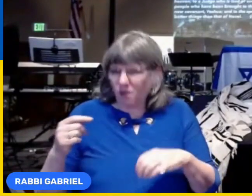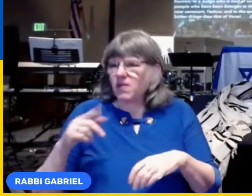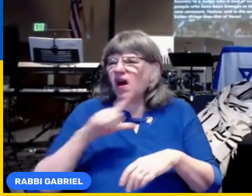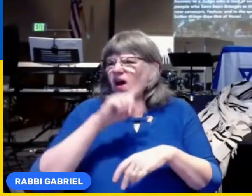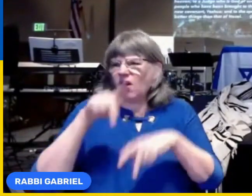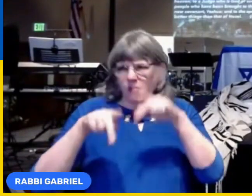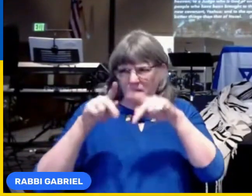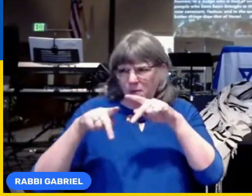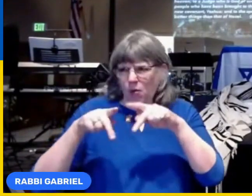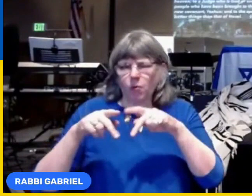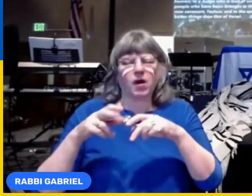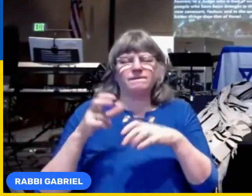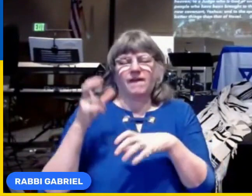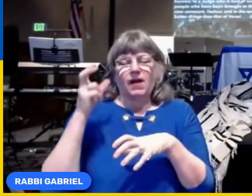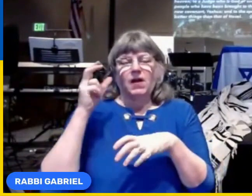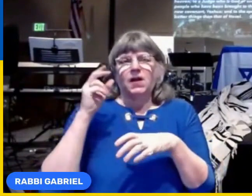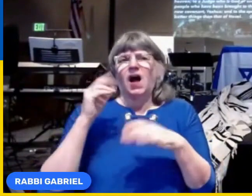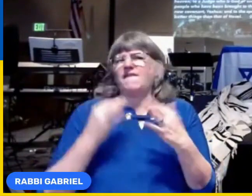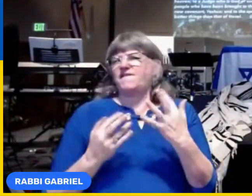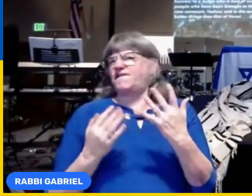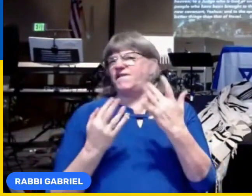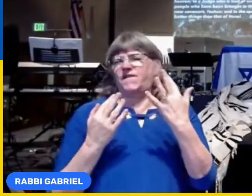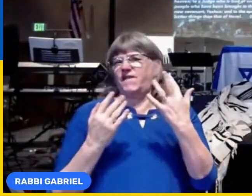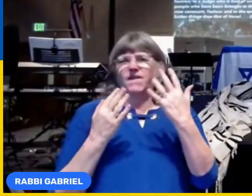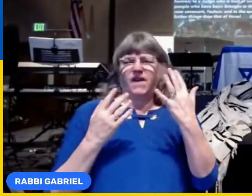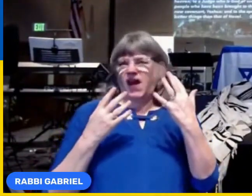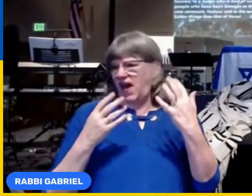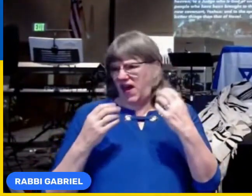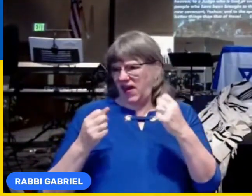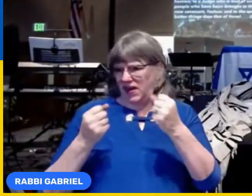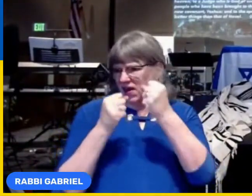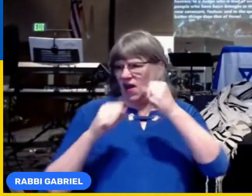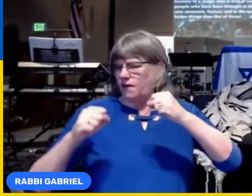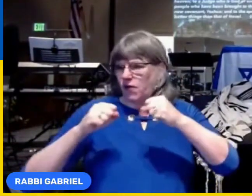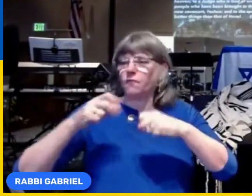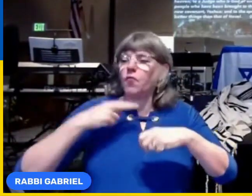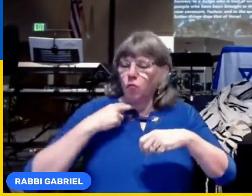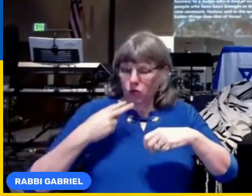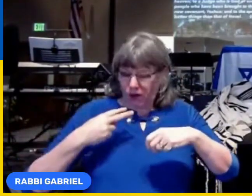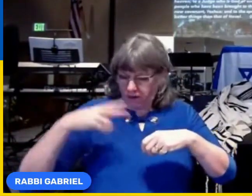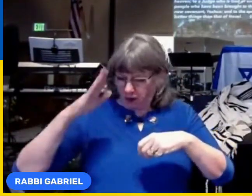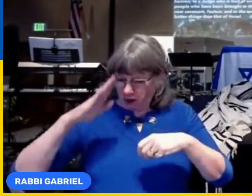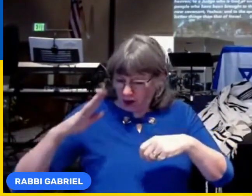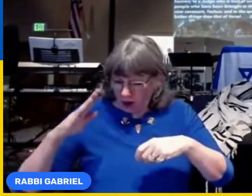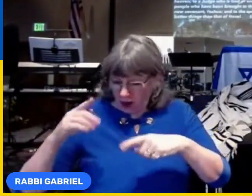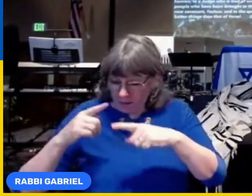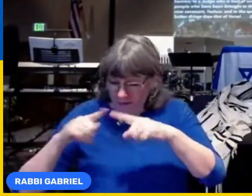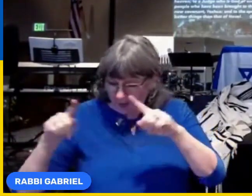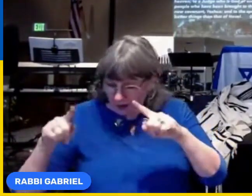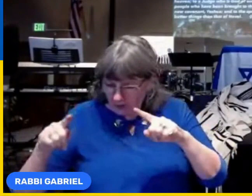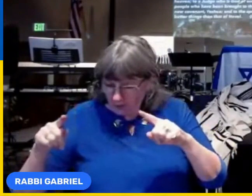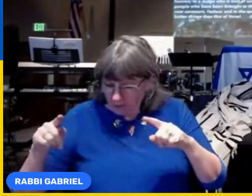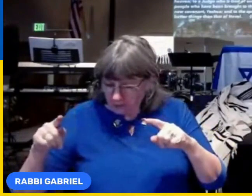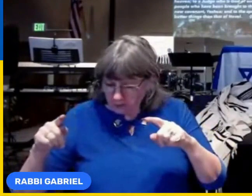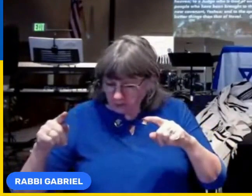terrifying was the sight that Moses said, I'm quaking with dread. On the